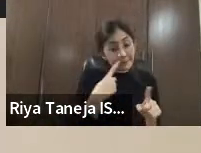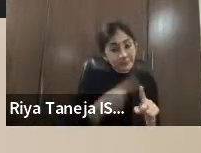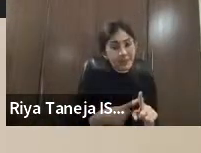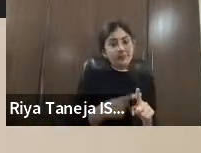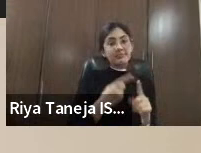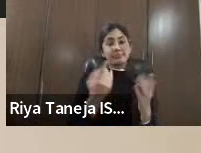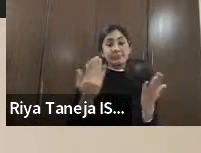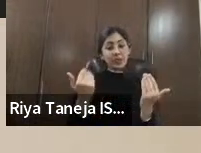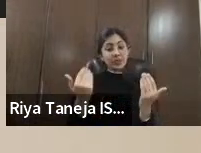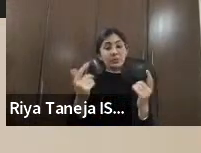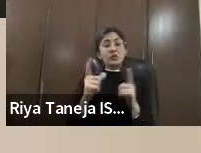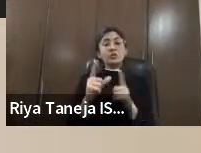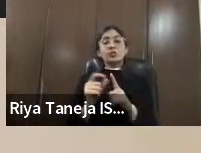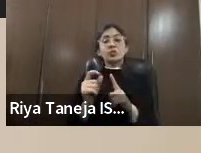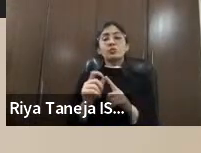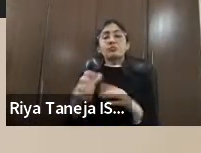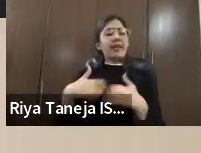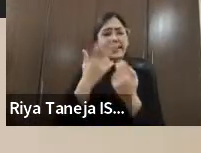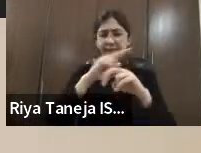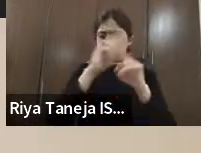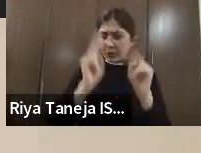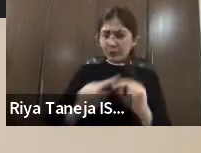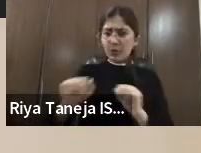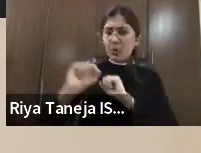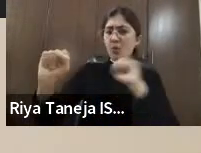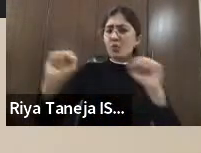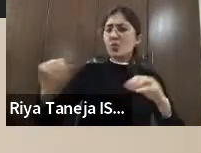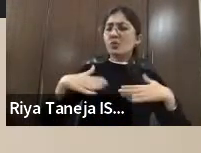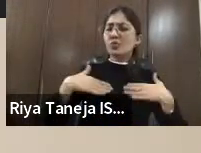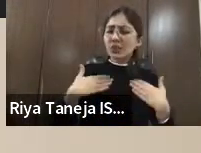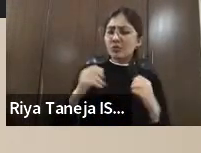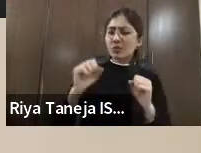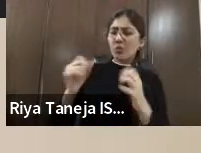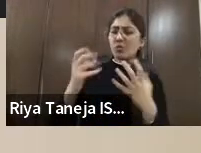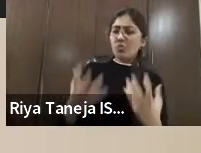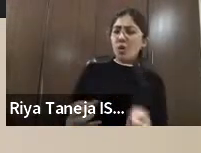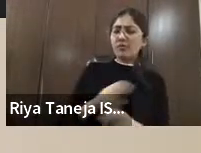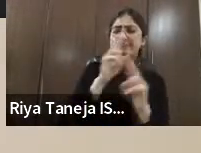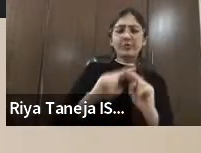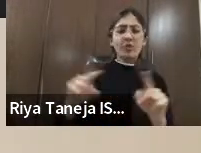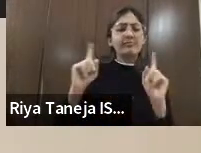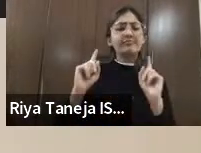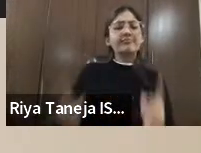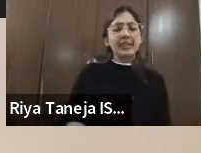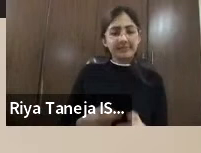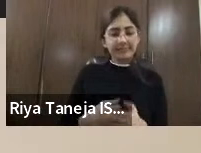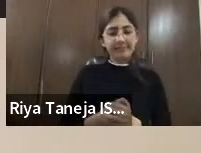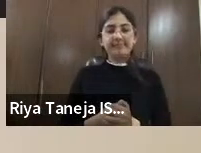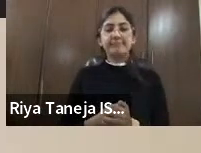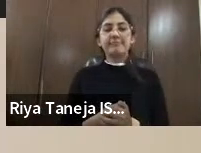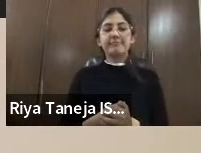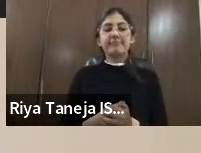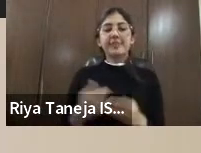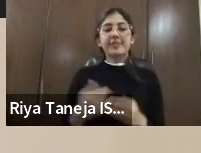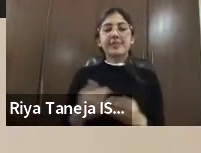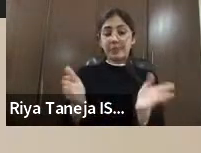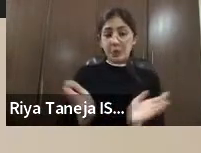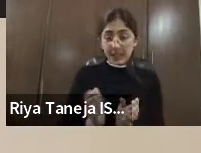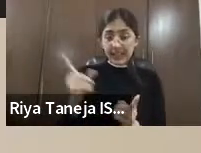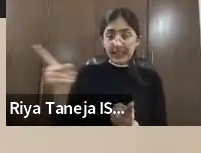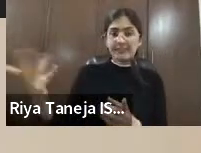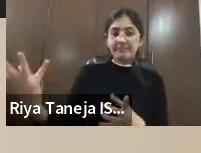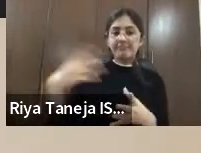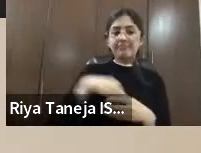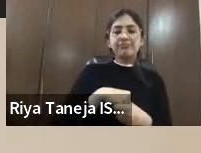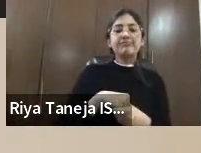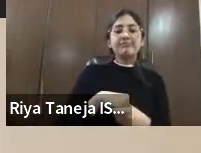to fulfill some of their own desires, and they are going to be very much part of the community, which is going